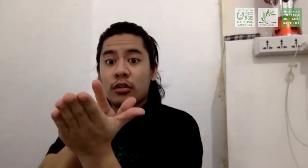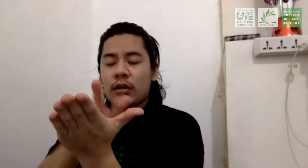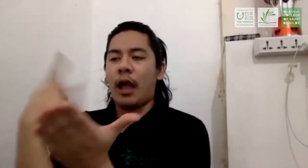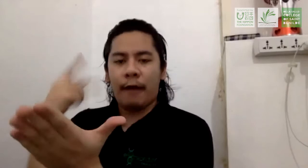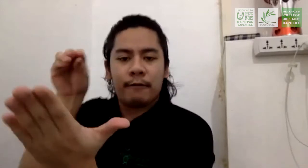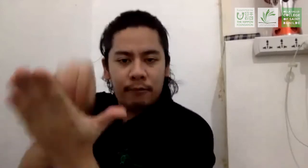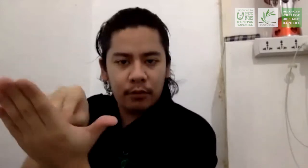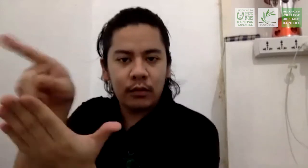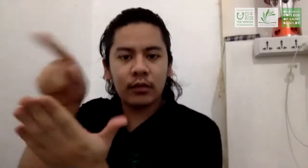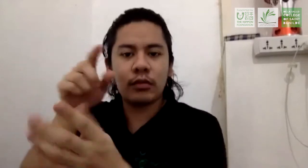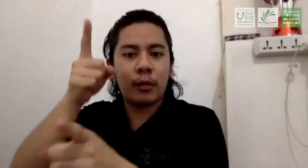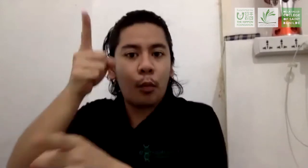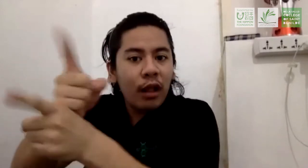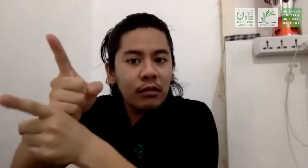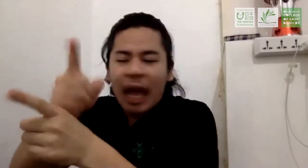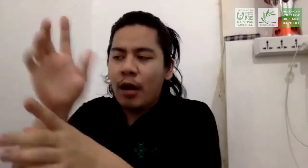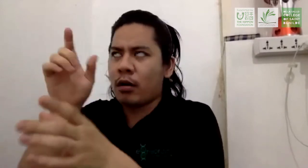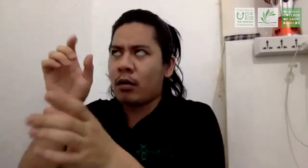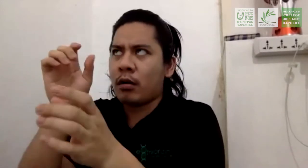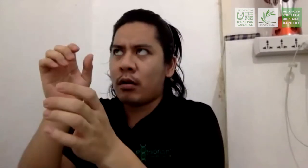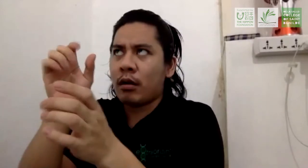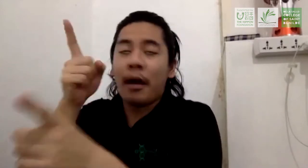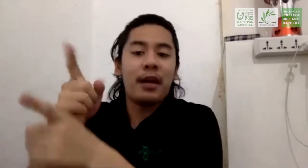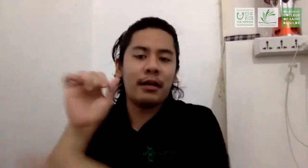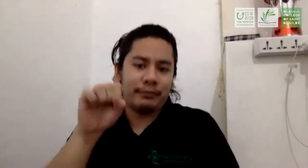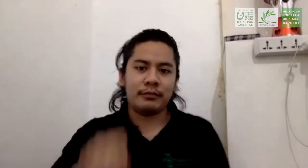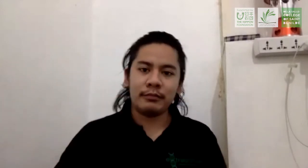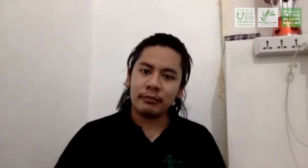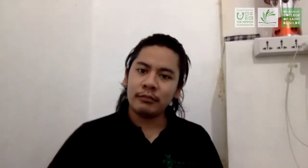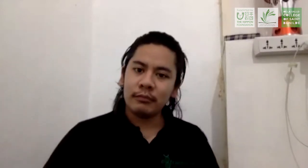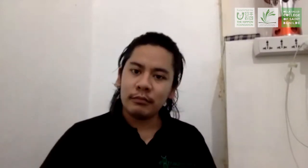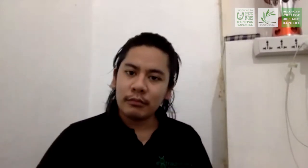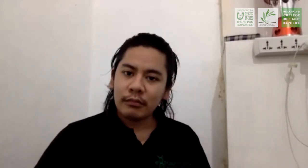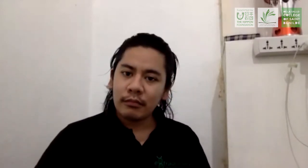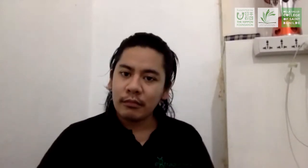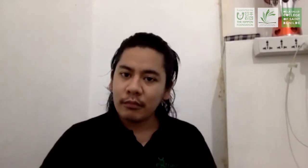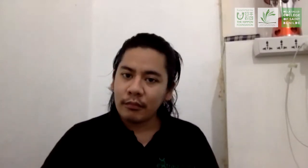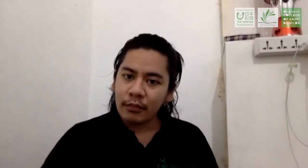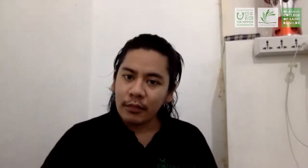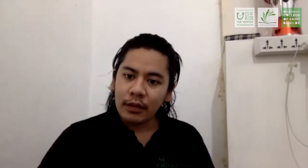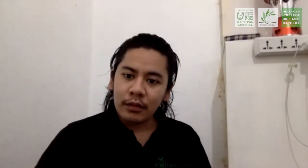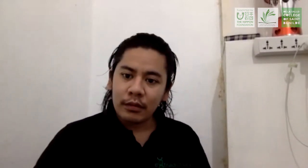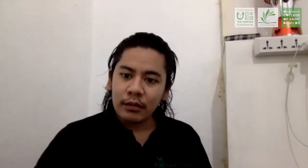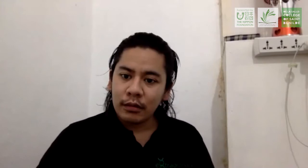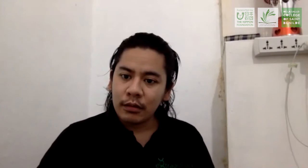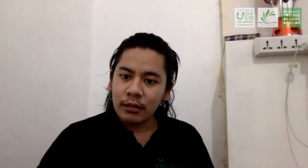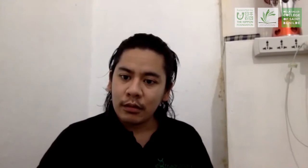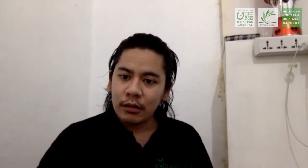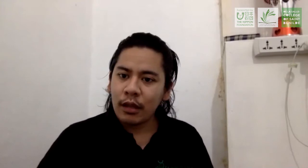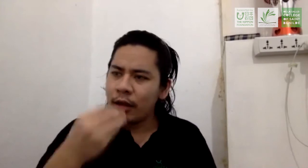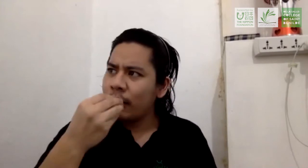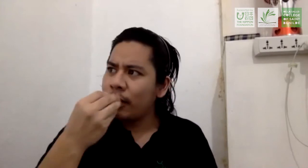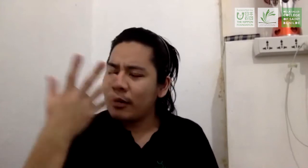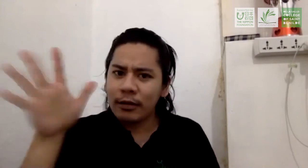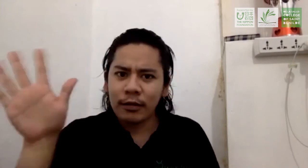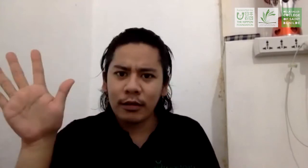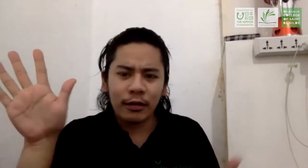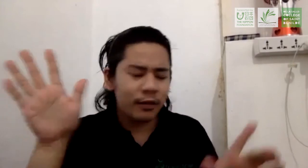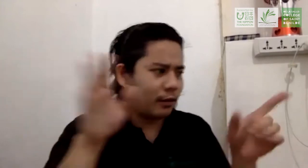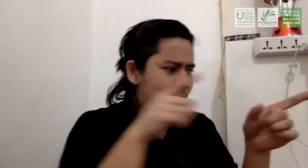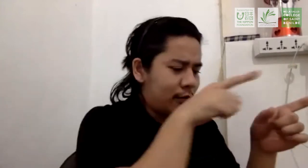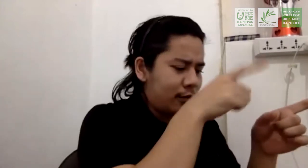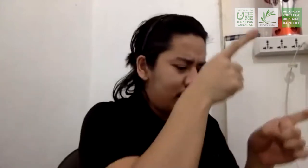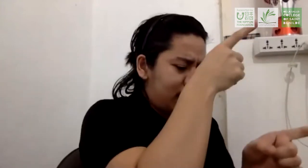So we can integrate those in different lessons, how, adding the word right or adding the